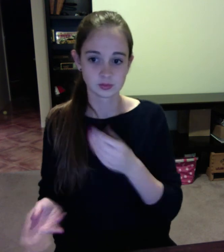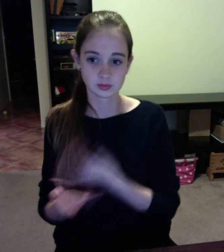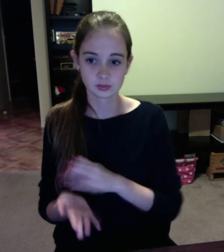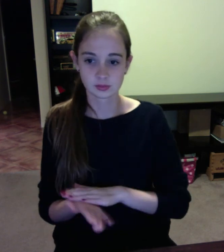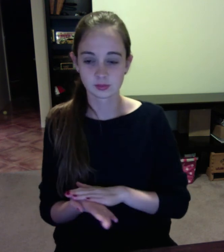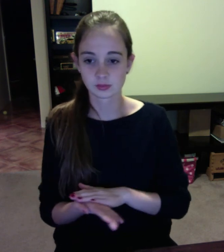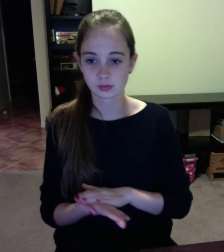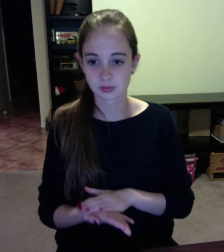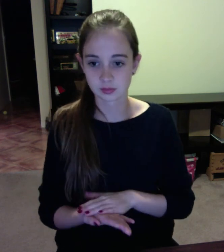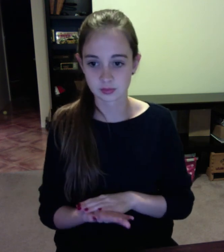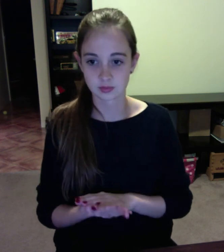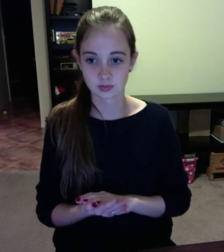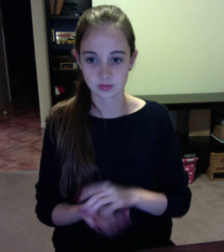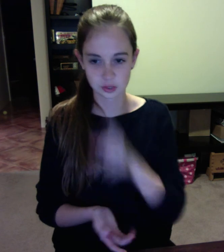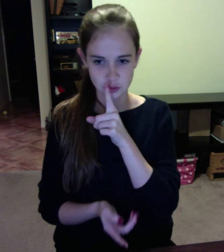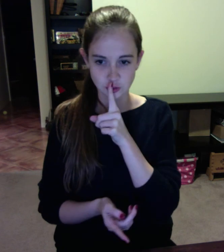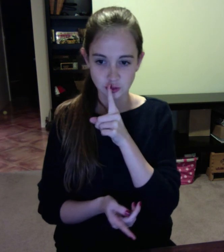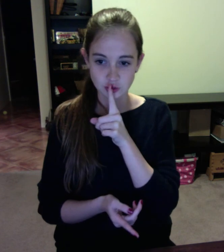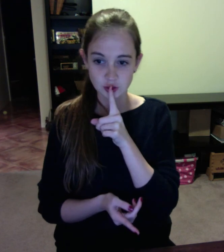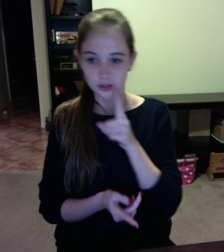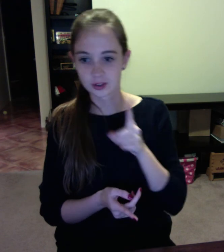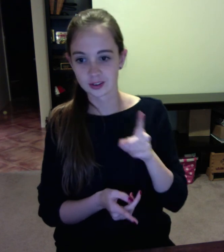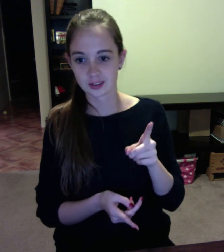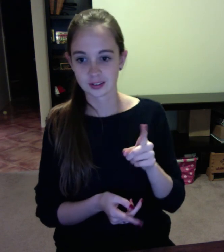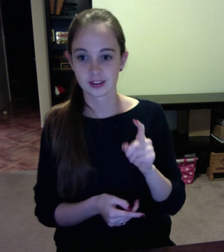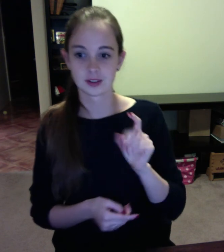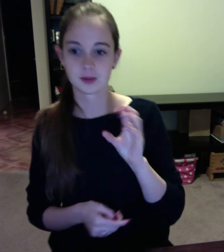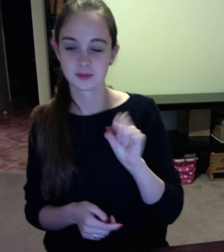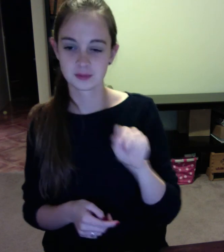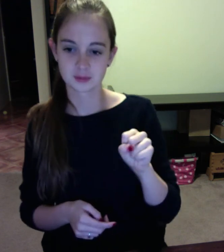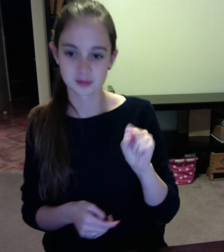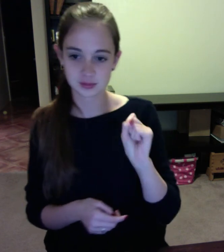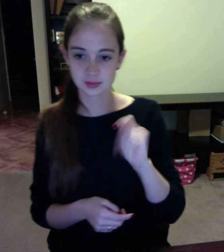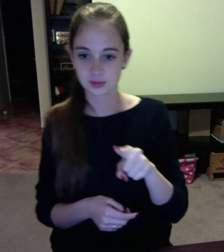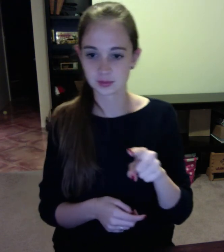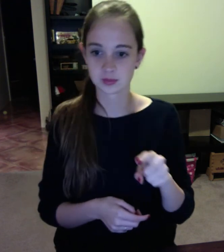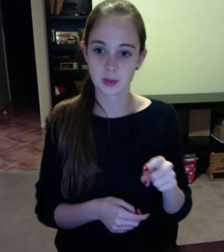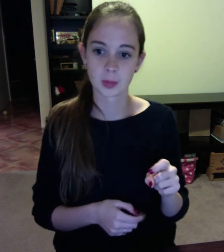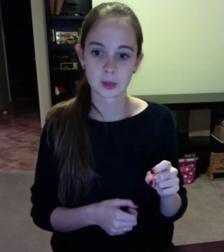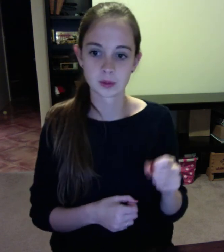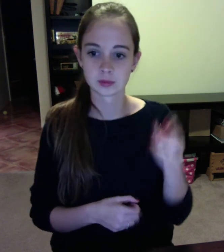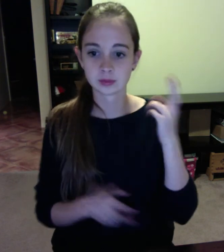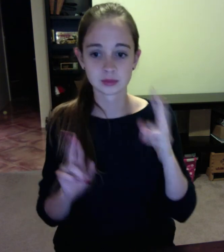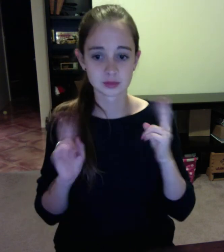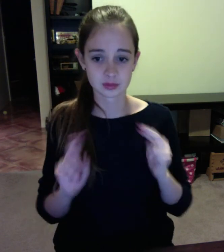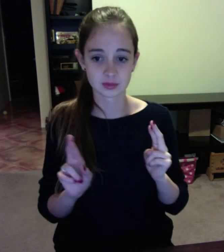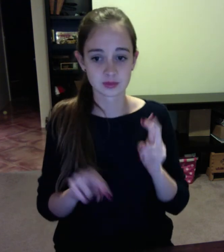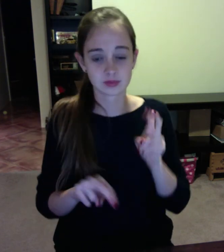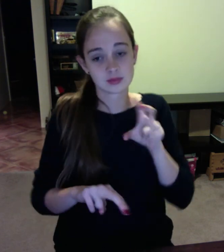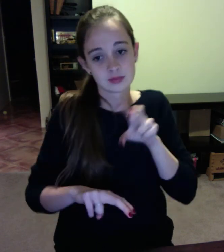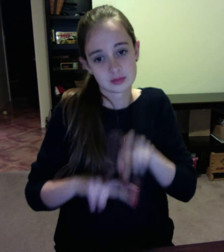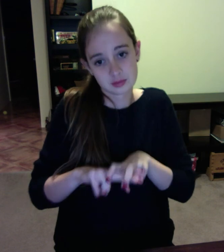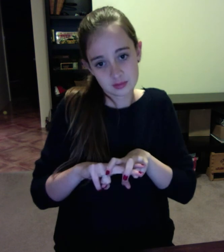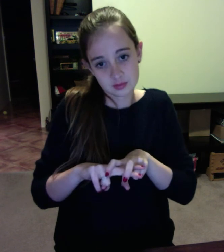belong. Be quiet, ordered the prince. Of course you may, he said, turning to Cinderella, not recognizing